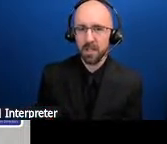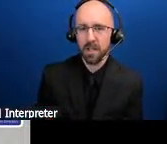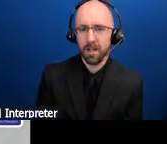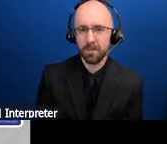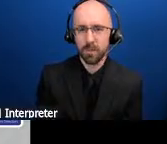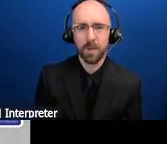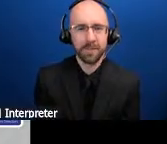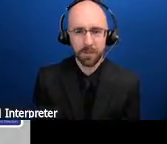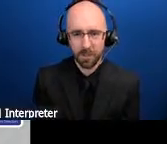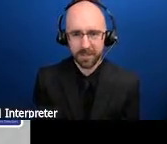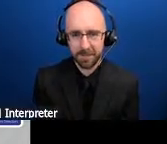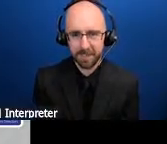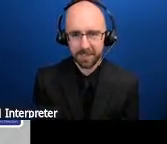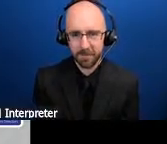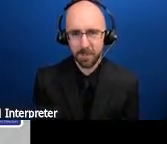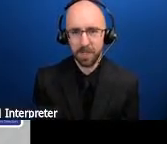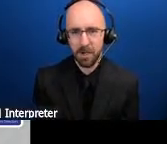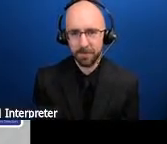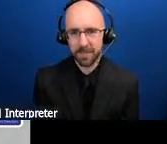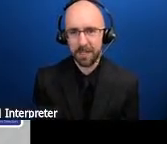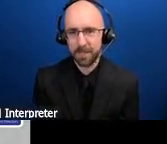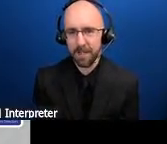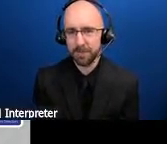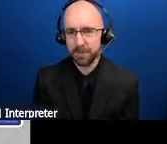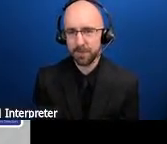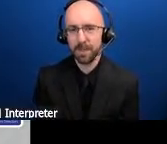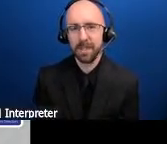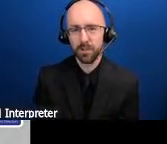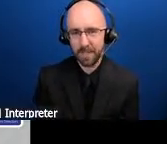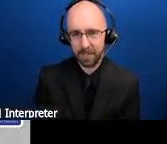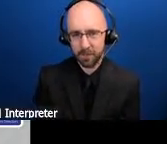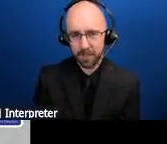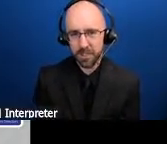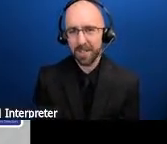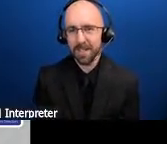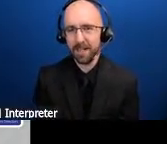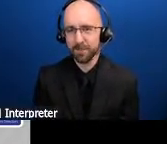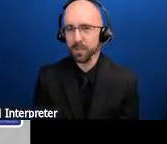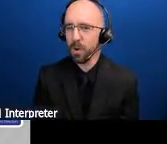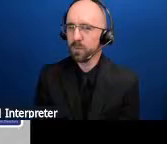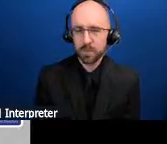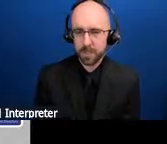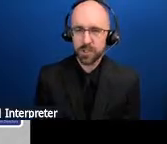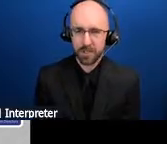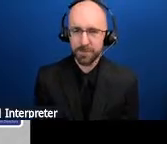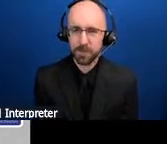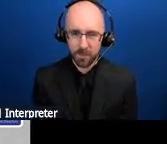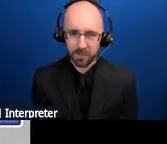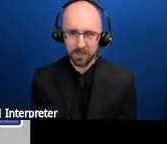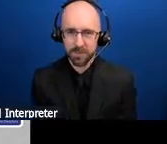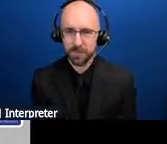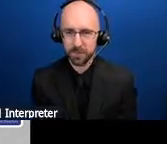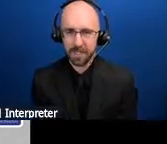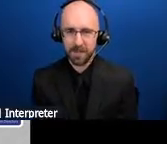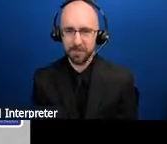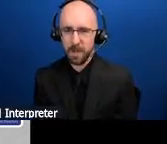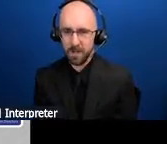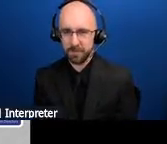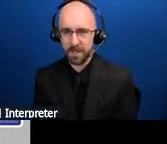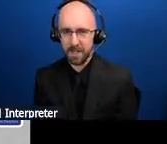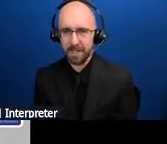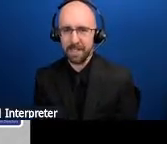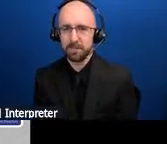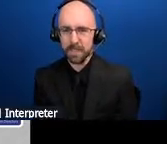literally, when we have to do our safety assessment, we oftentimes have to, within our language, kind of code switch, if you will, to kind